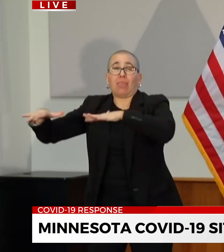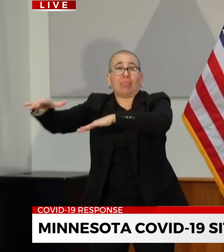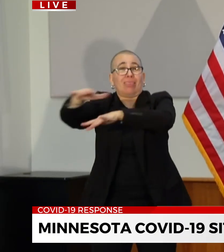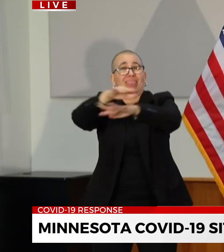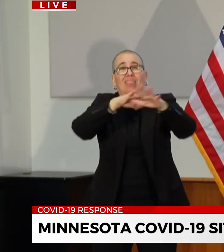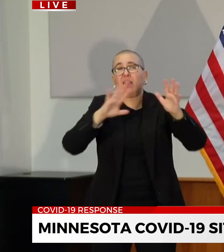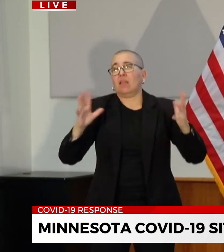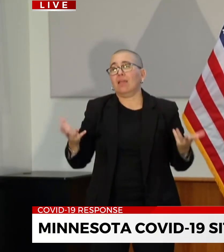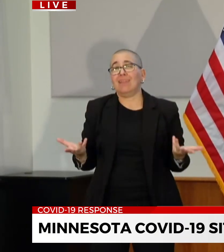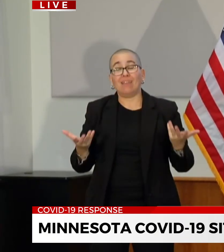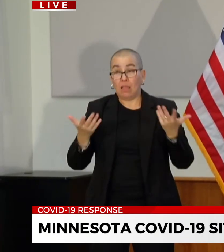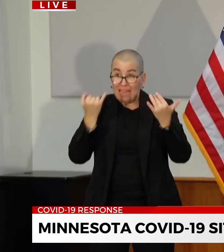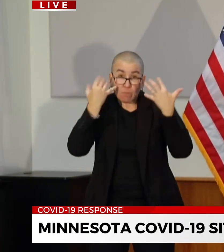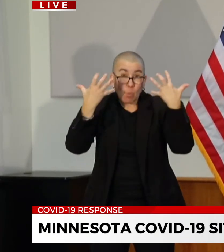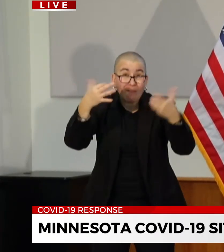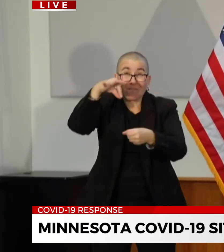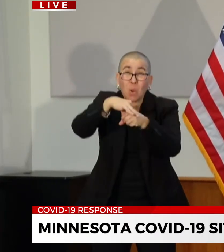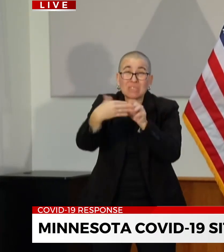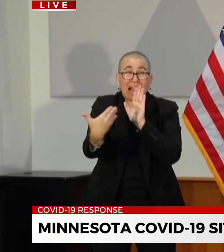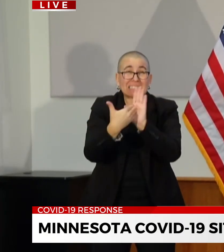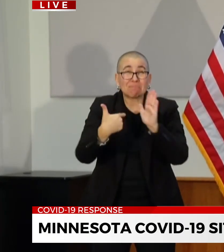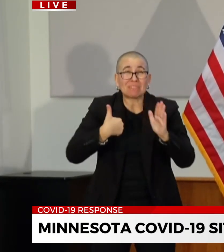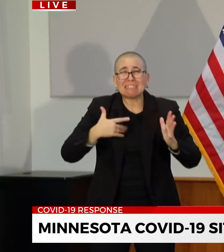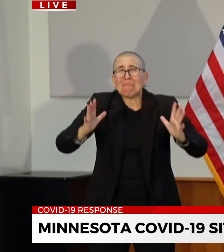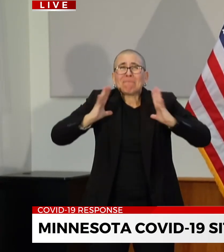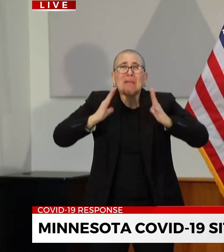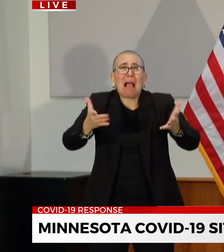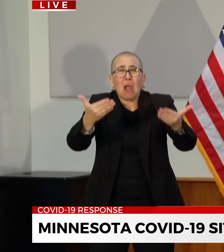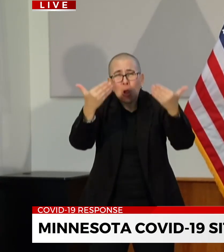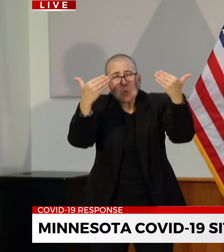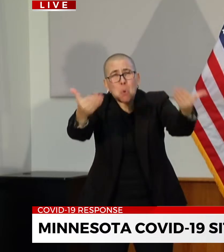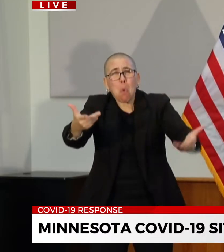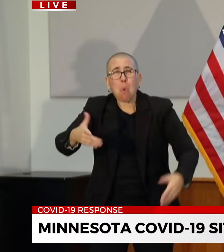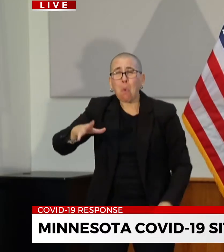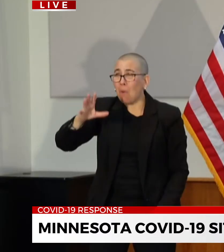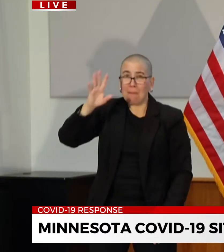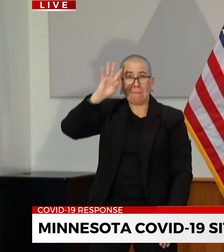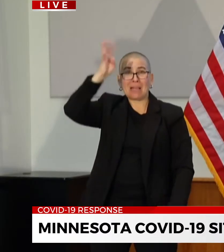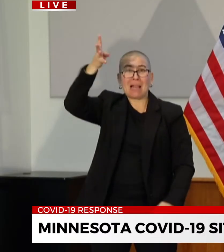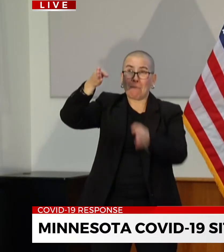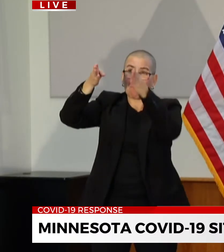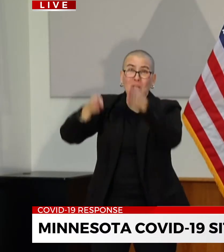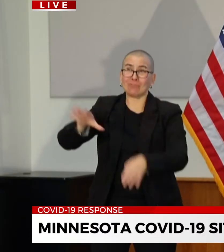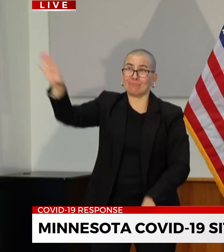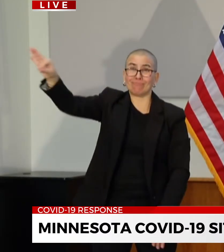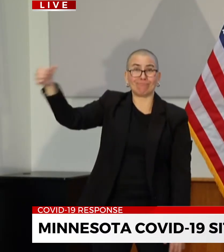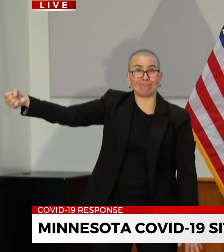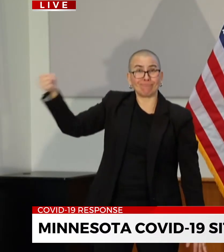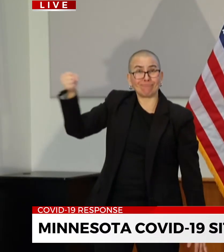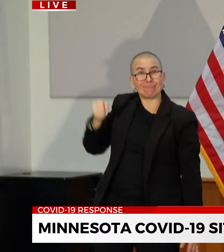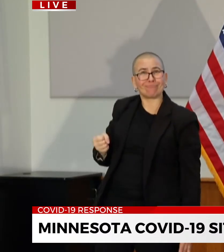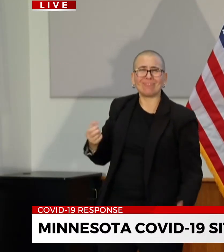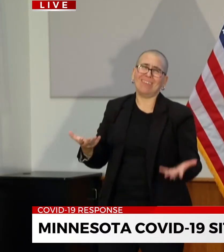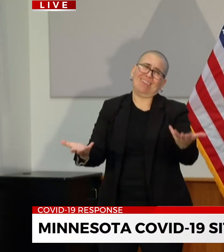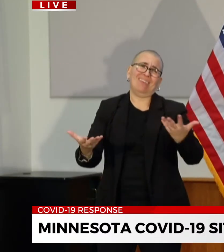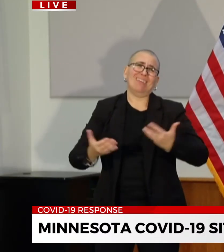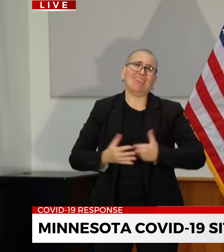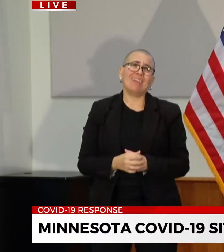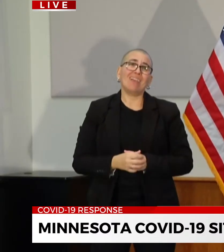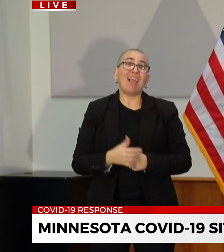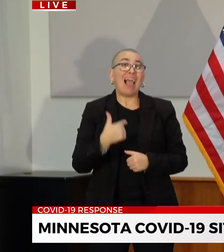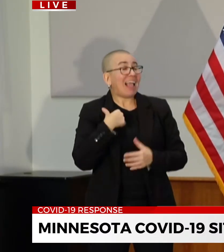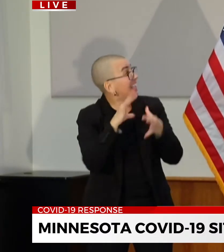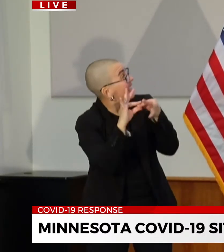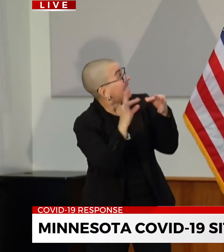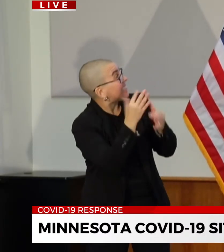that are probably true rather than having to resort to this. And again, when I'm putting out this information, these folks are not